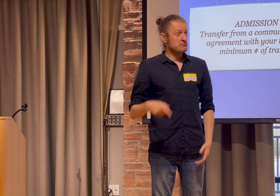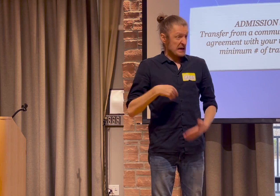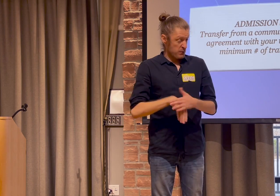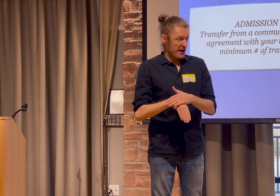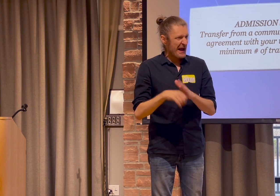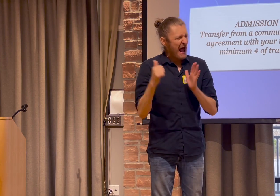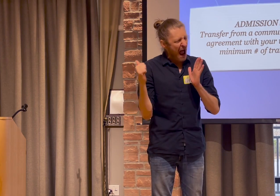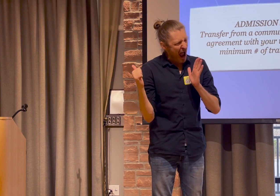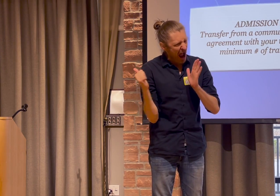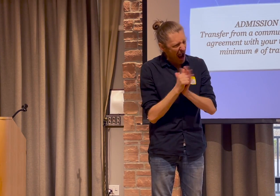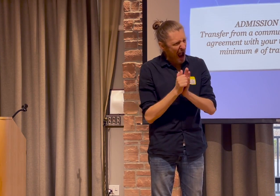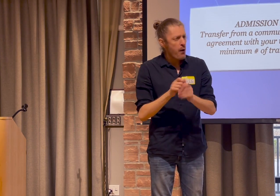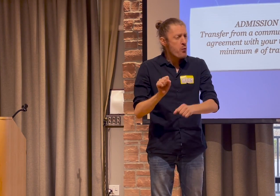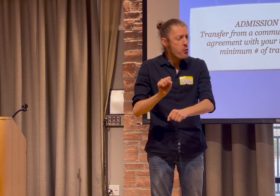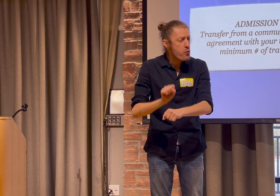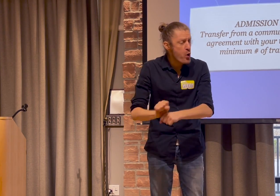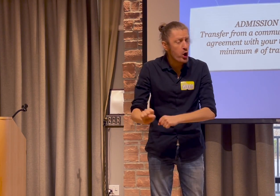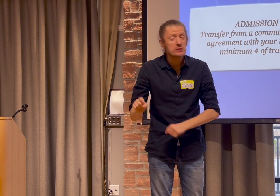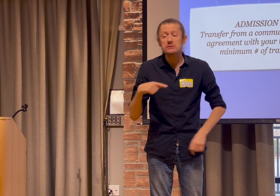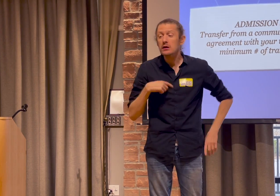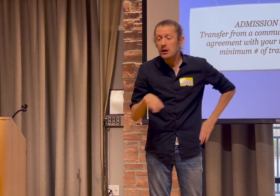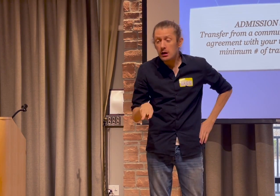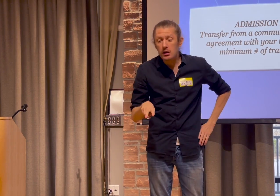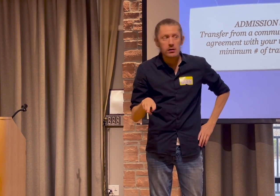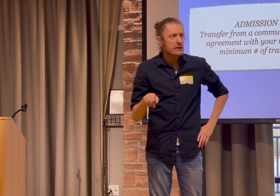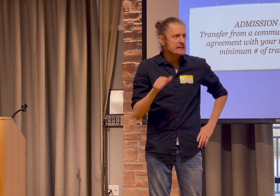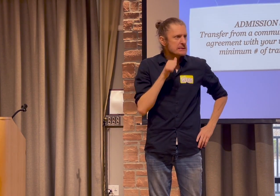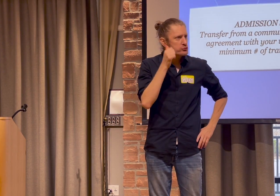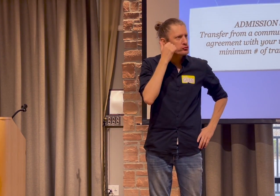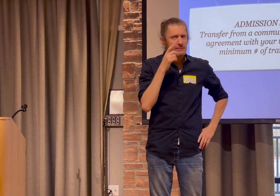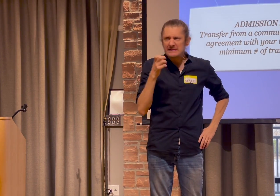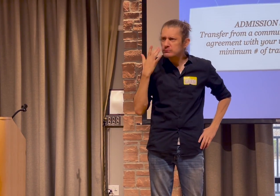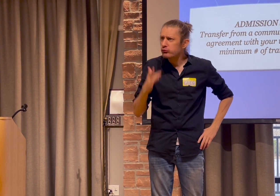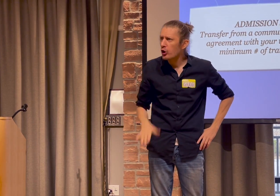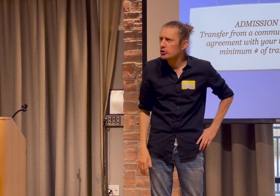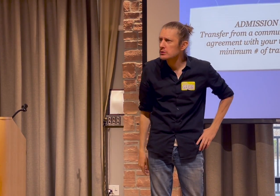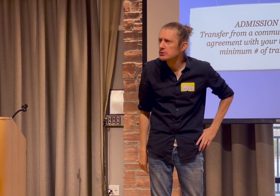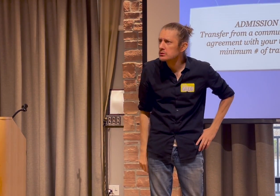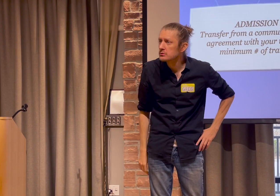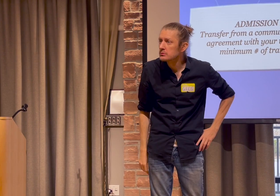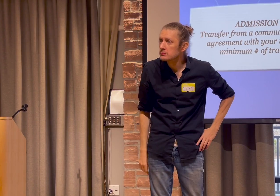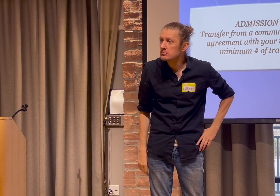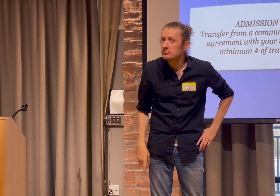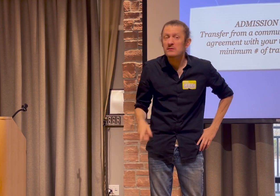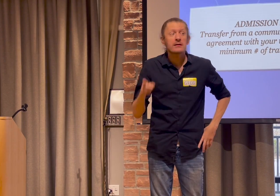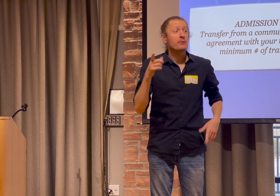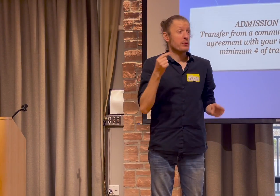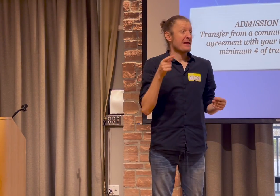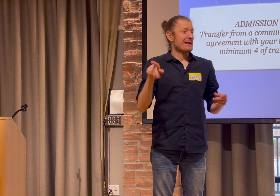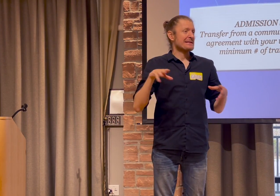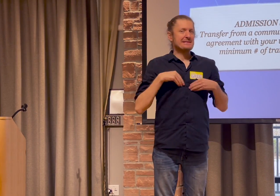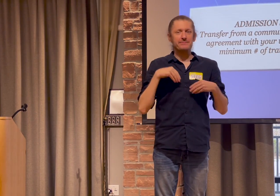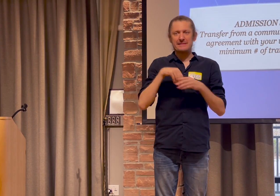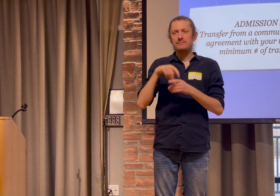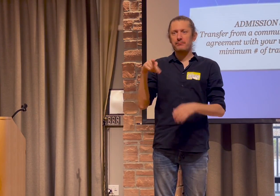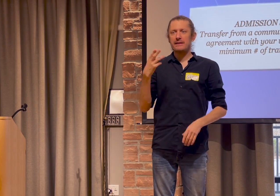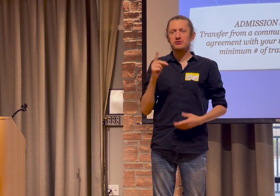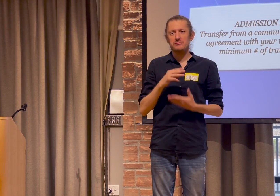prove myself. And they said, okay, one class, you can take one class. And he got an A. He worked so hard, because he's a